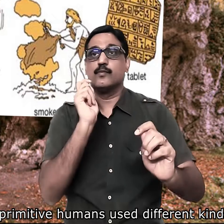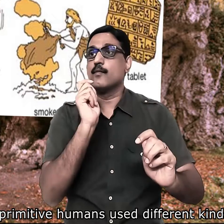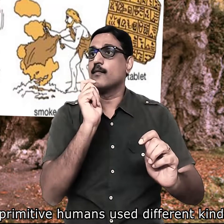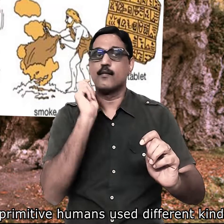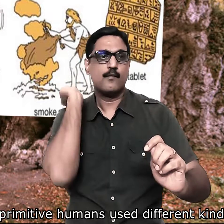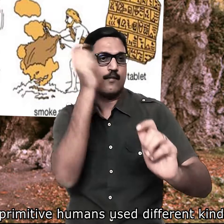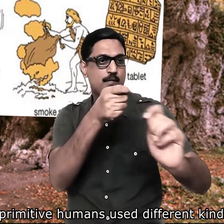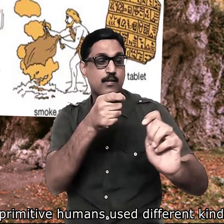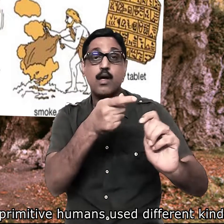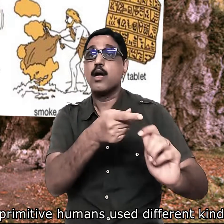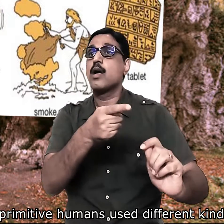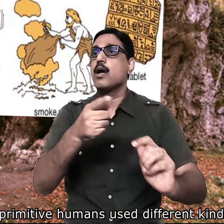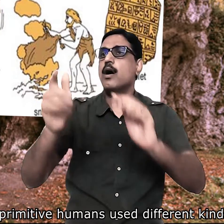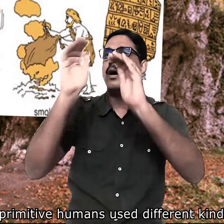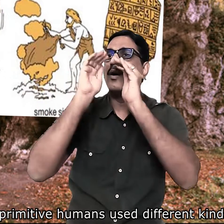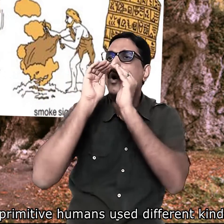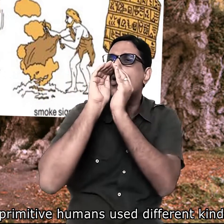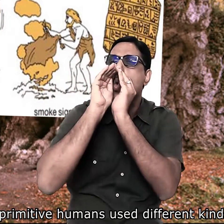used different kinds of sounds.